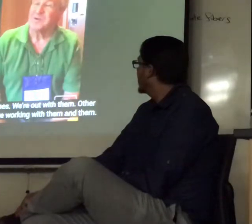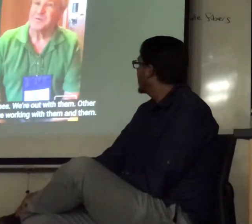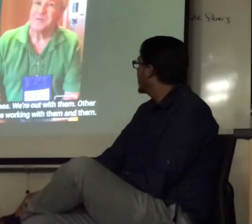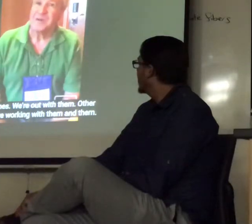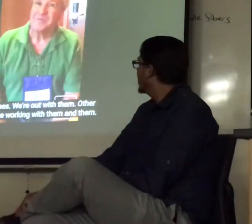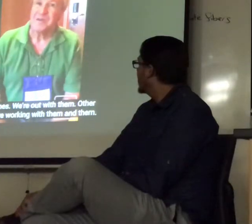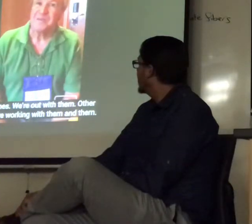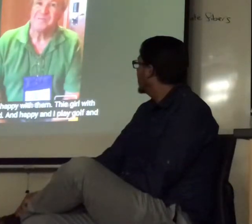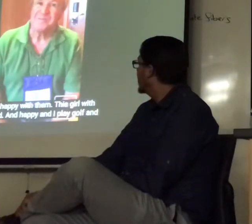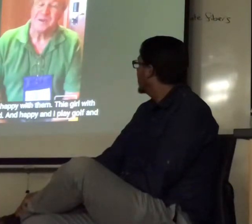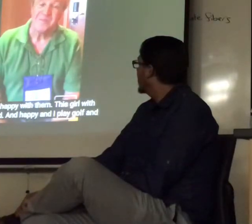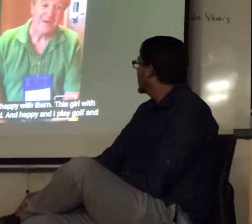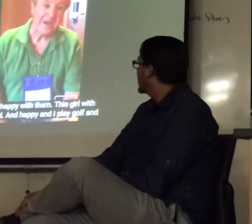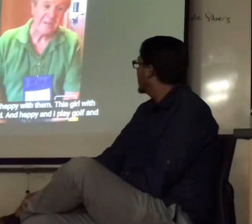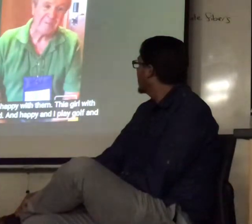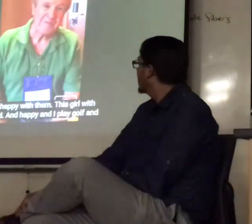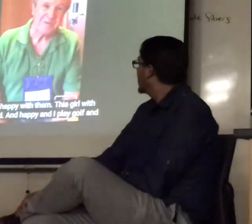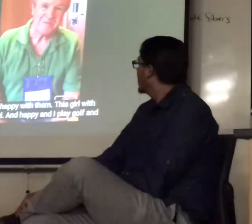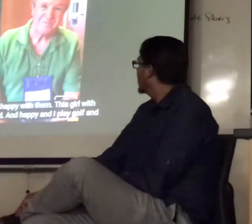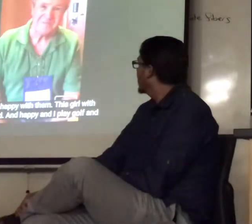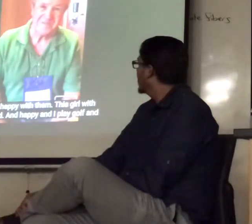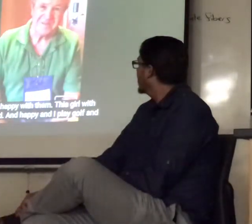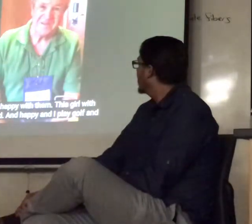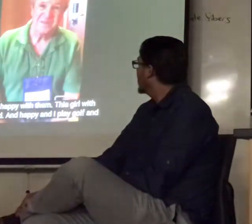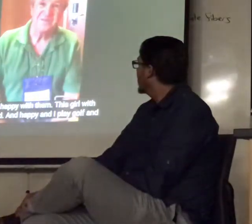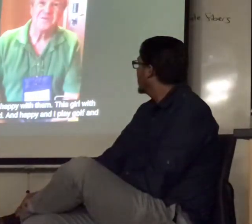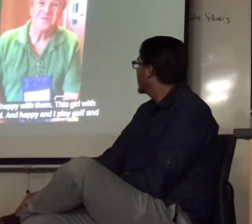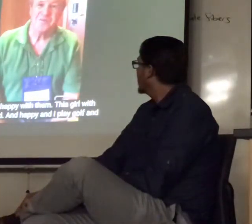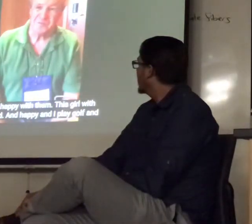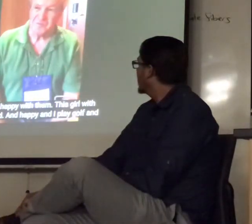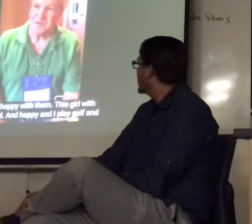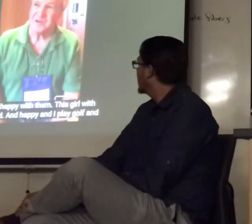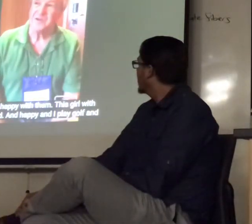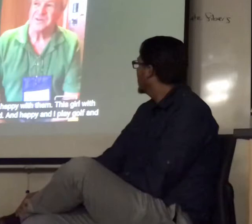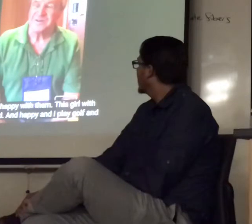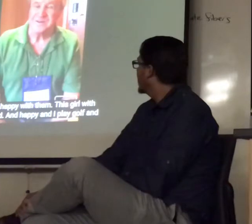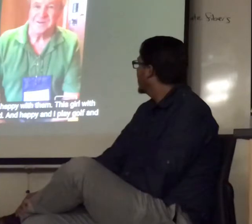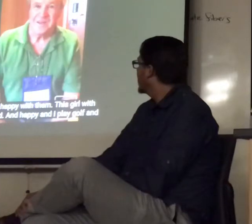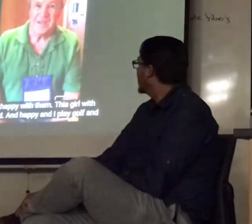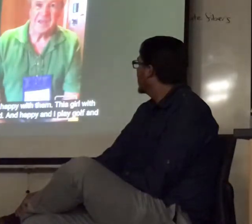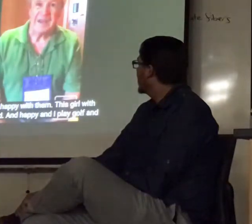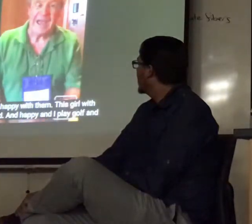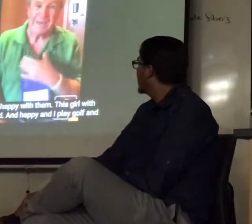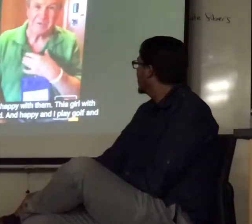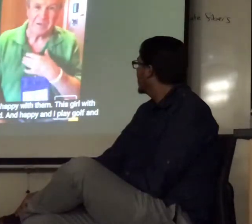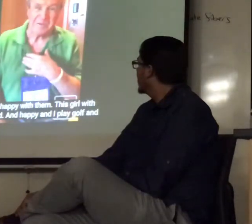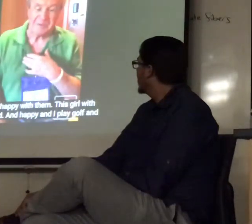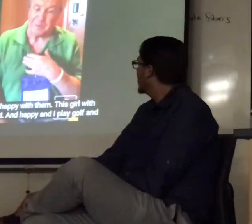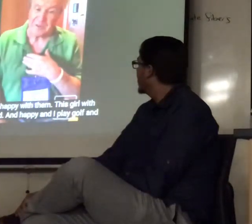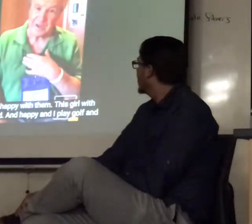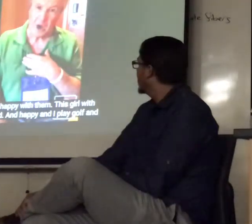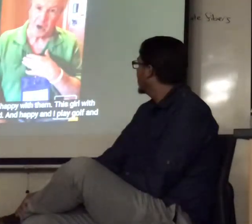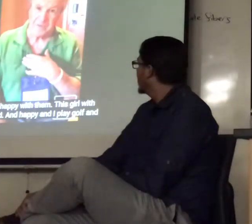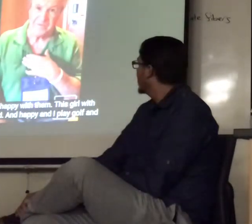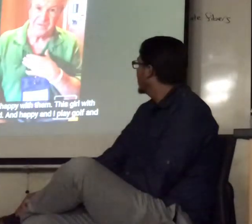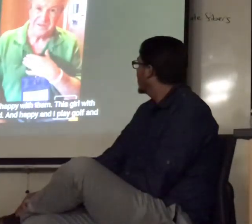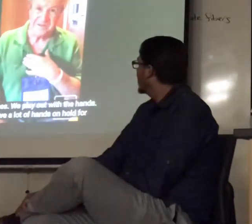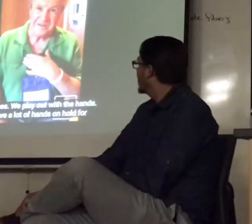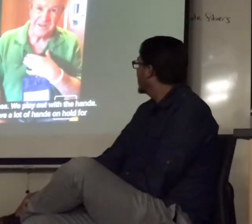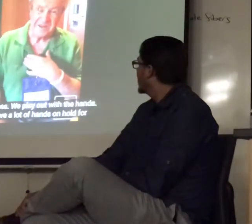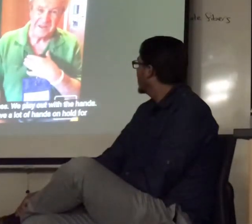are working with them. I'm very happy with them. Good. This girl was fairly good and happy. And I play